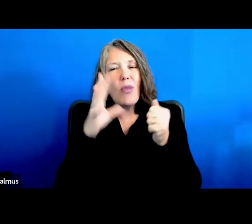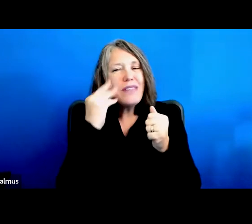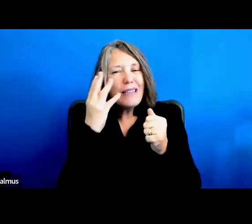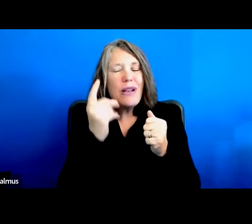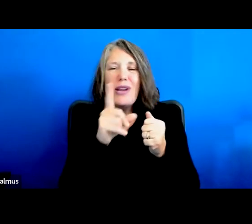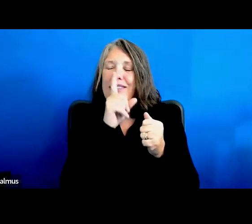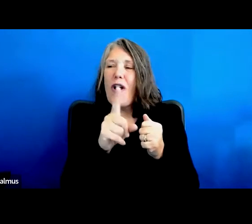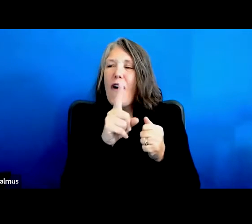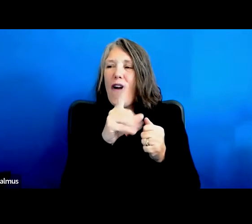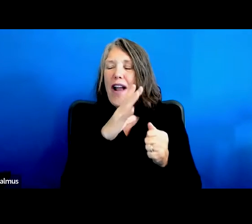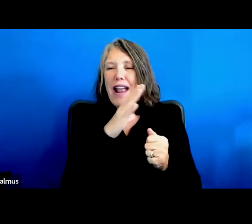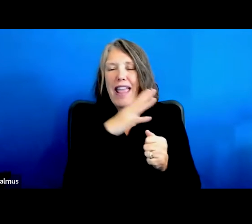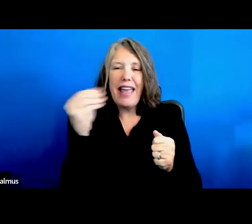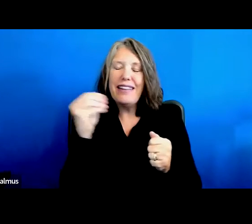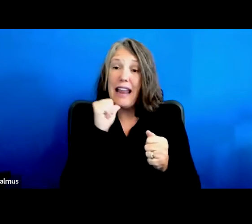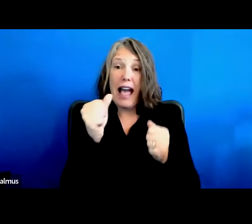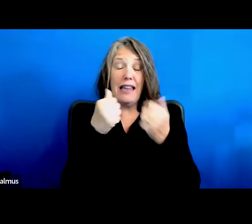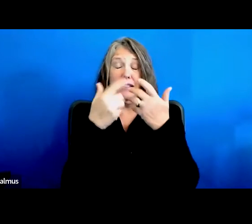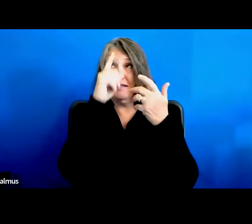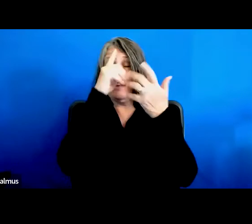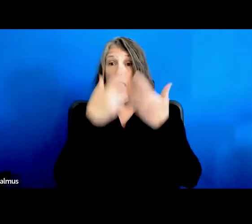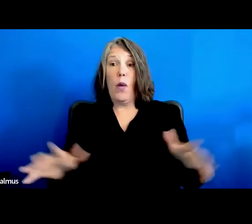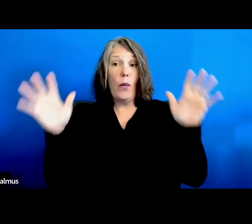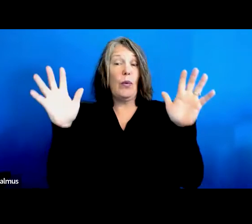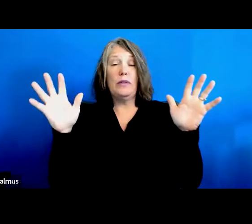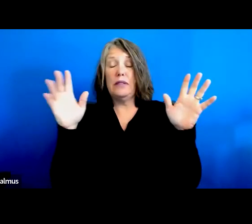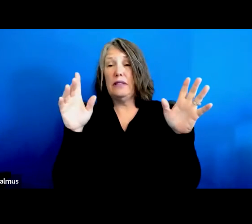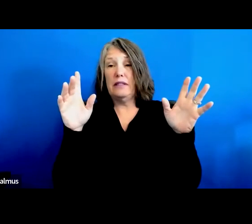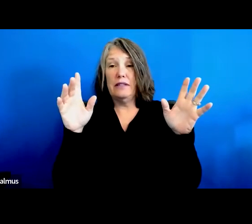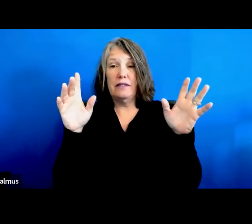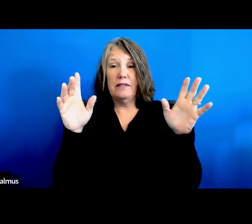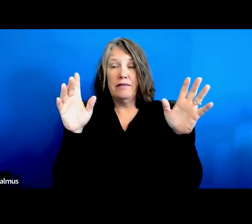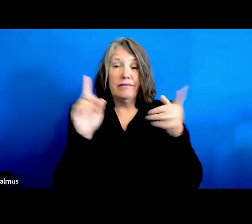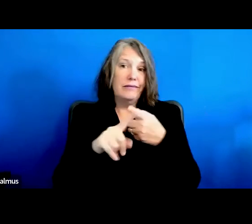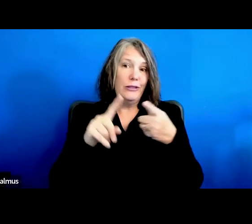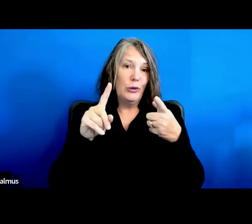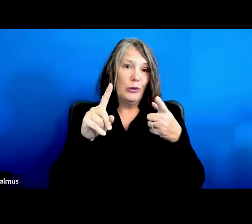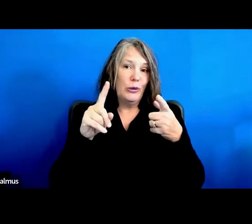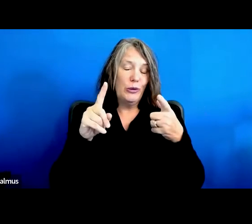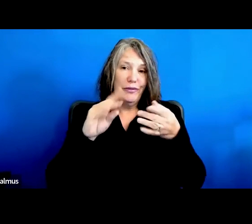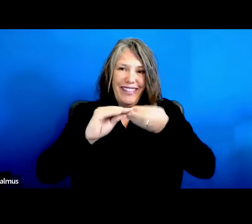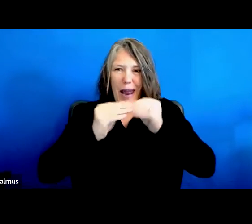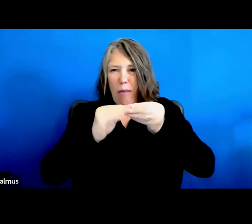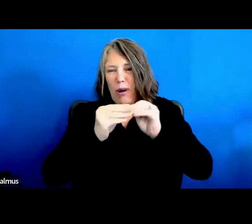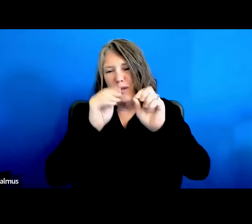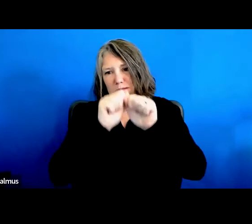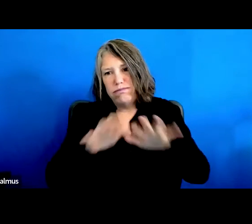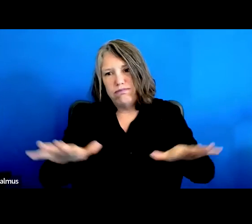prevent and not lose them to the numbers, basically.